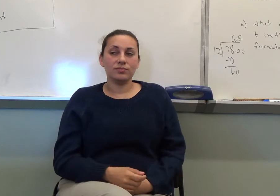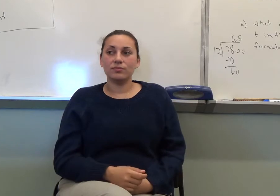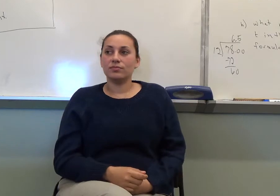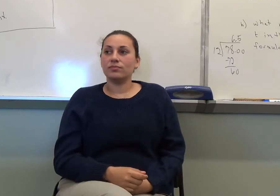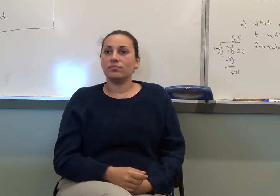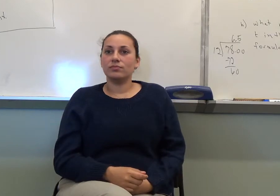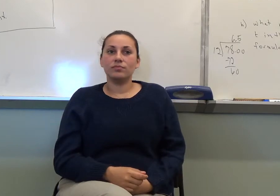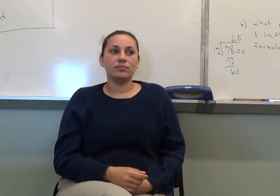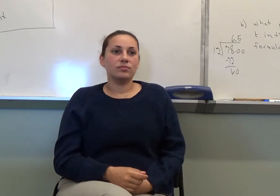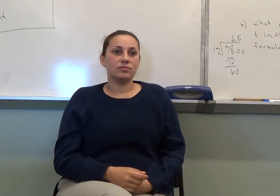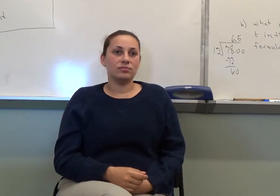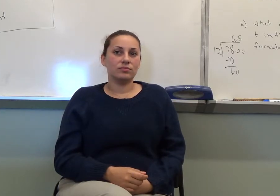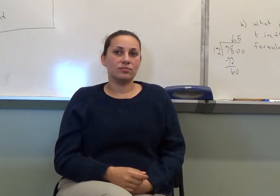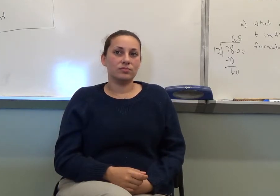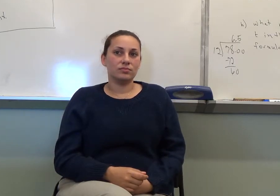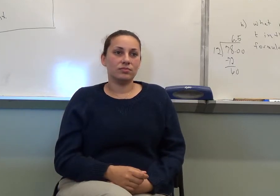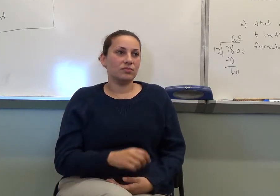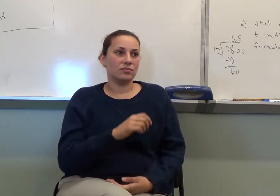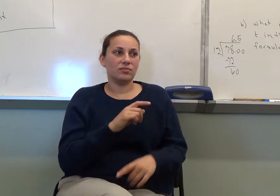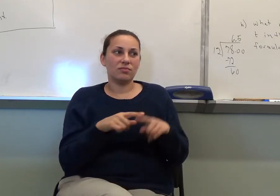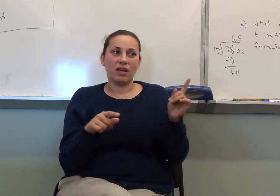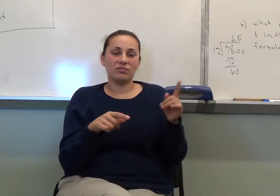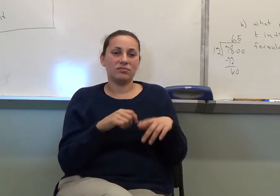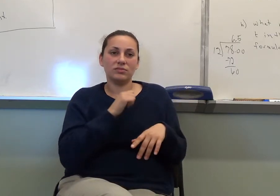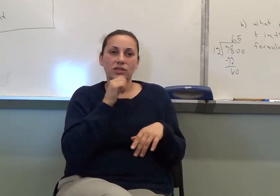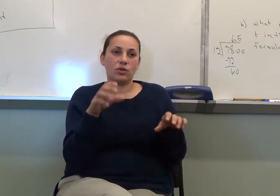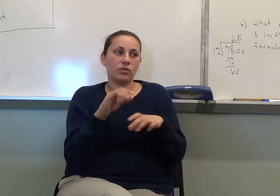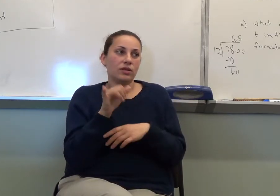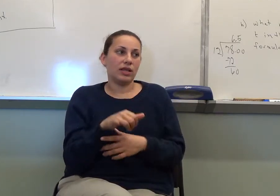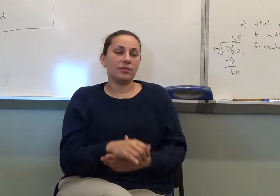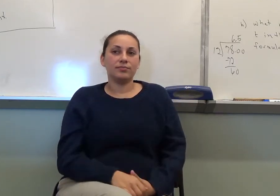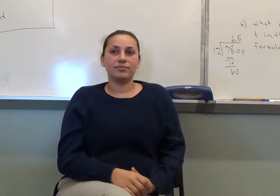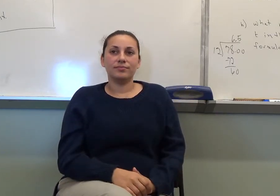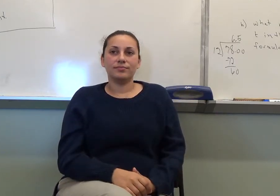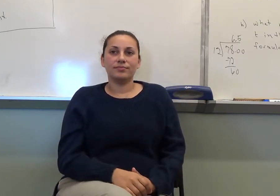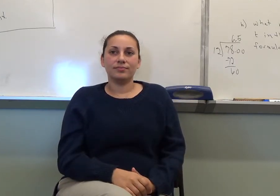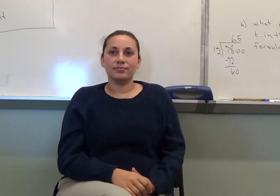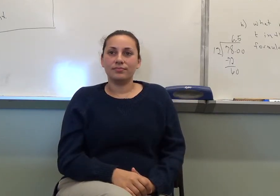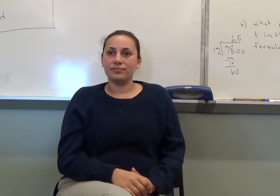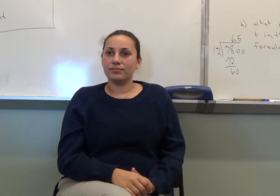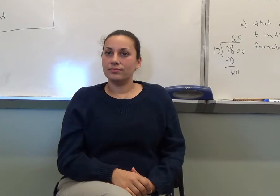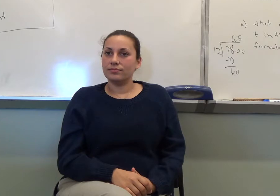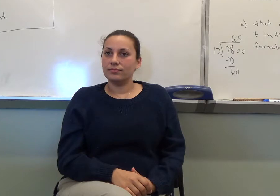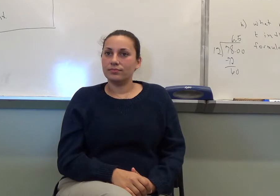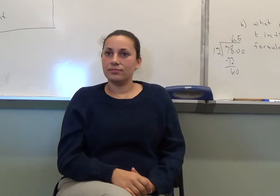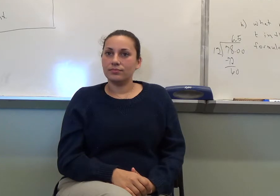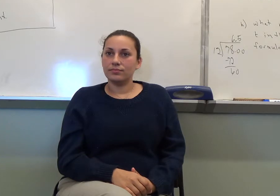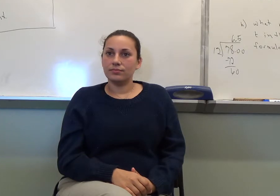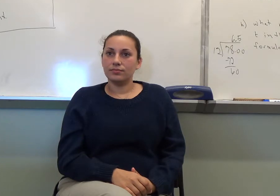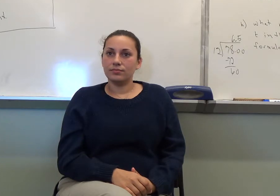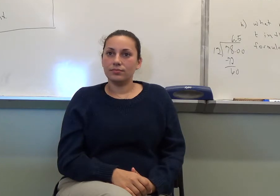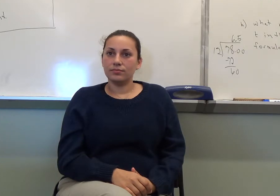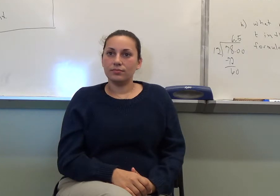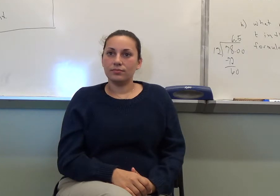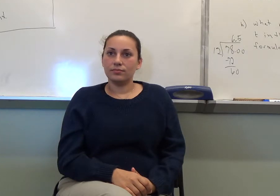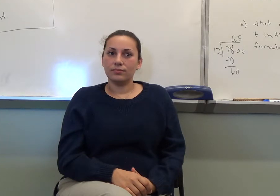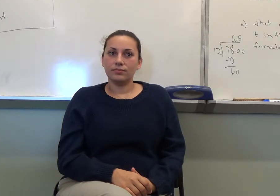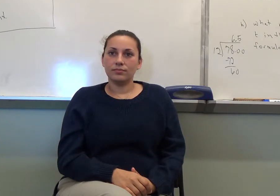interest, right? But it doesn't work that way. But there is a formula for that, and that's